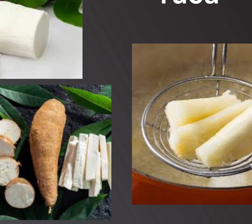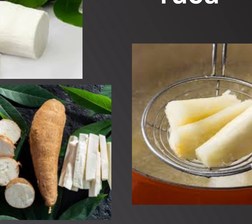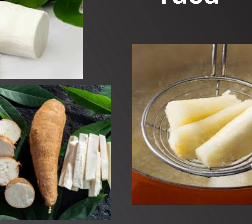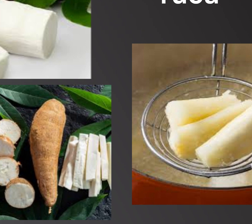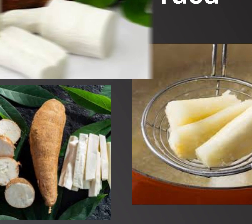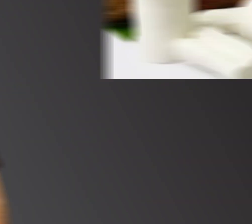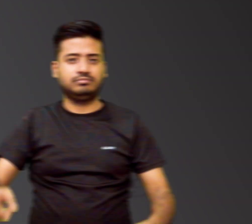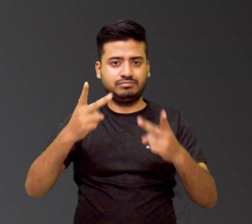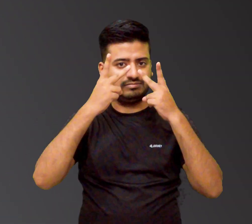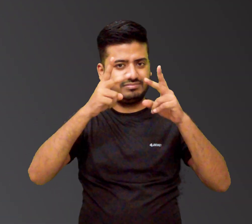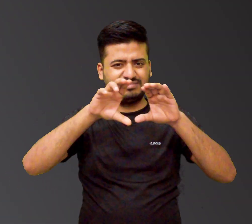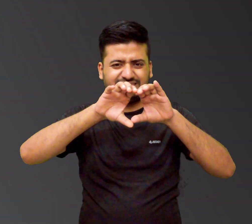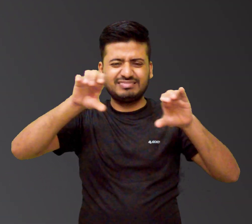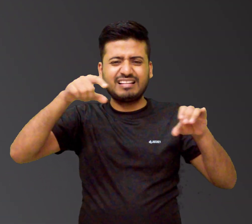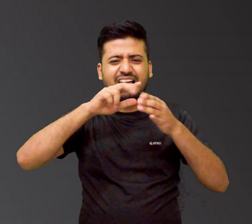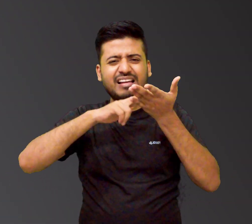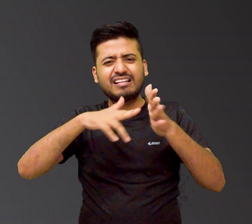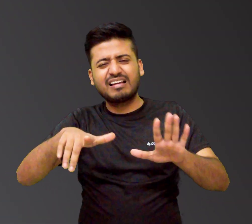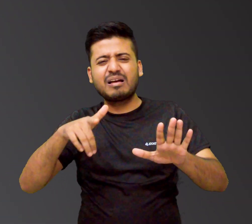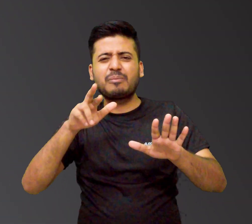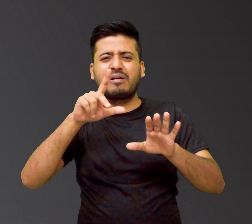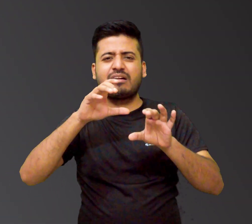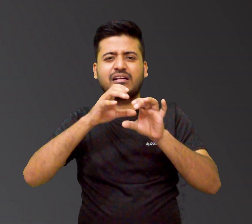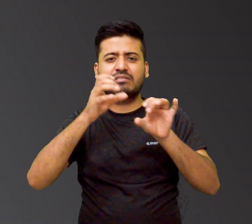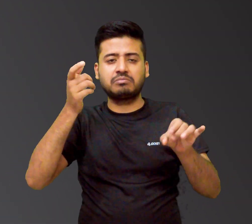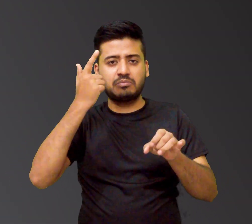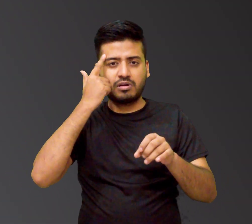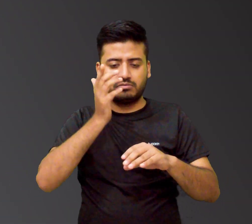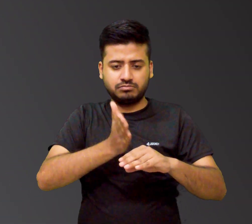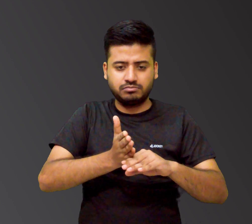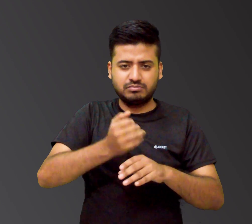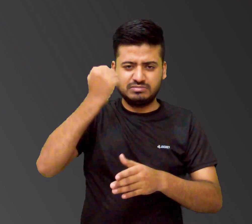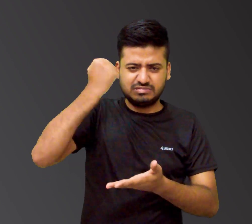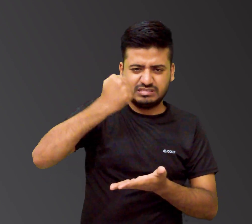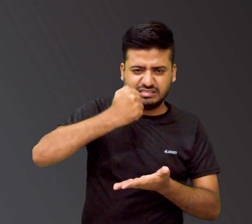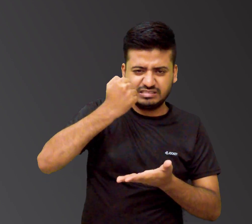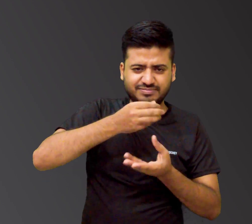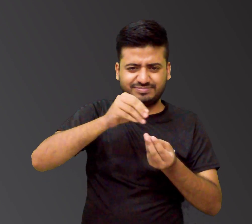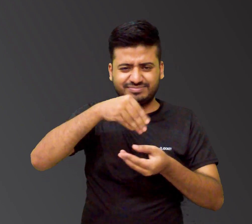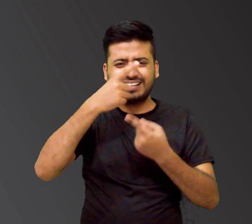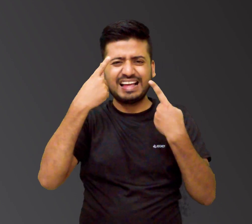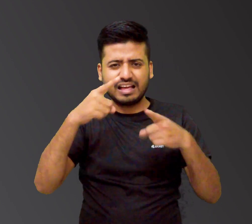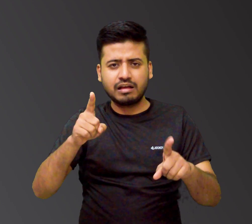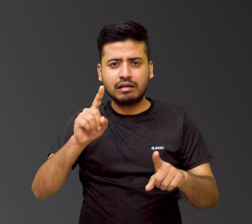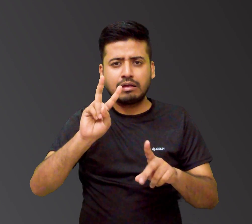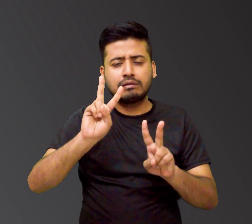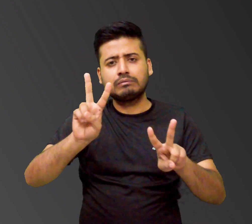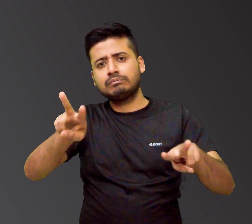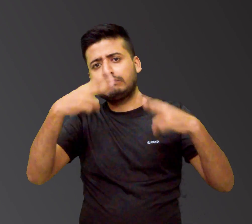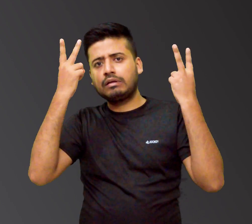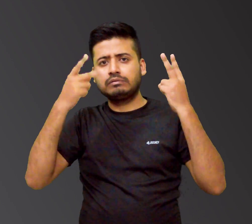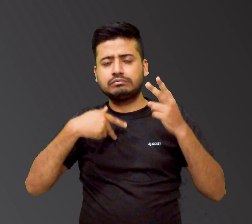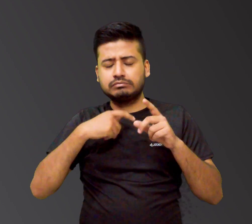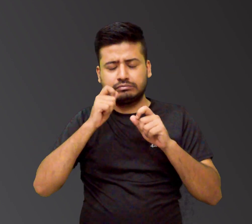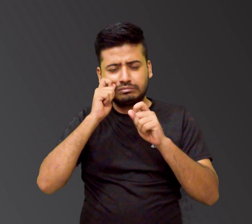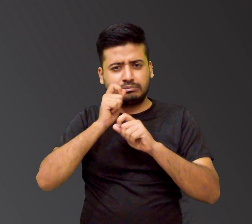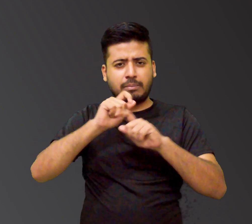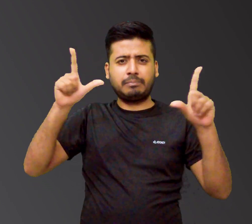recipes use malted barley or other fermentation agents, but if you are brave enough, you can try making it the original way. Chicha was a